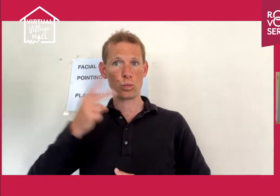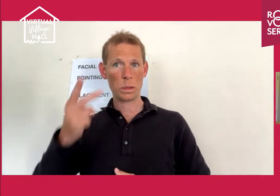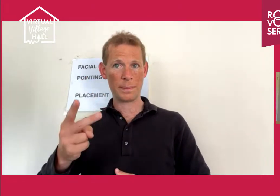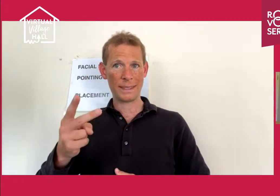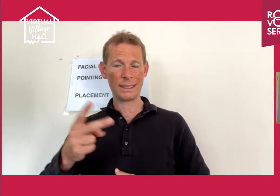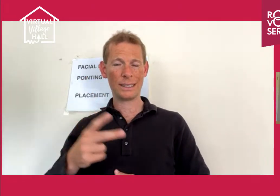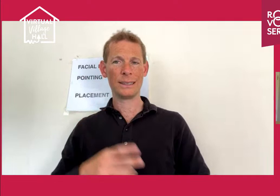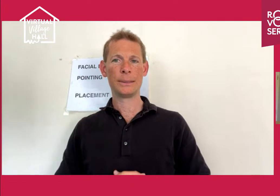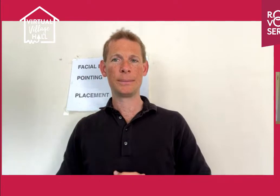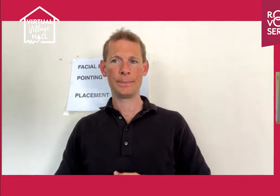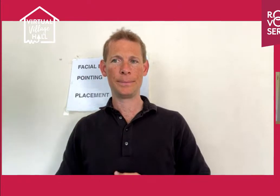Okay, I'll do it one more time.